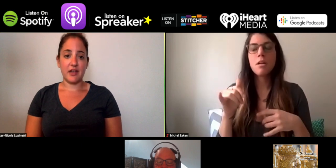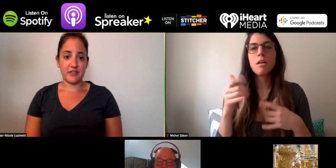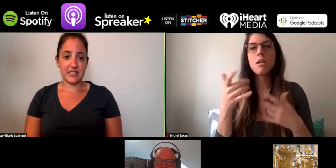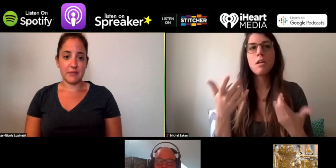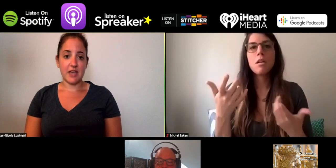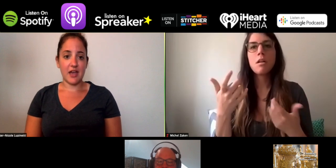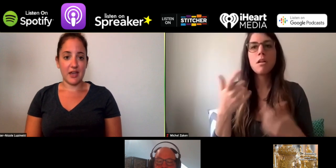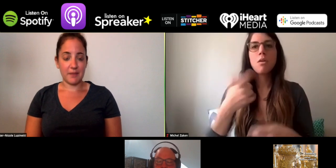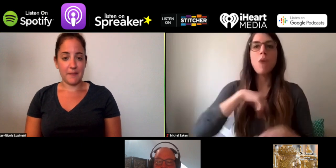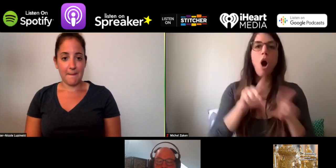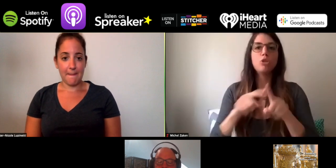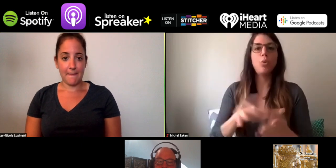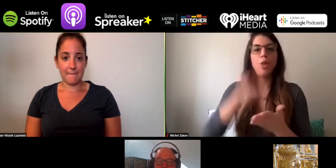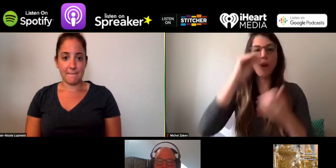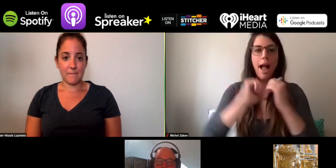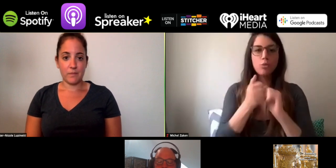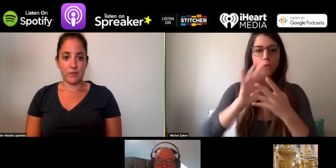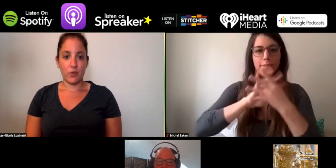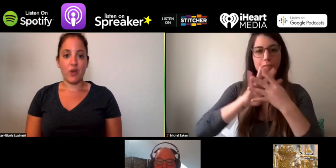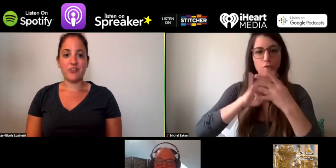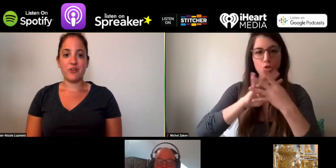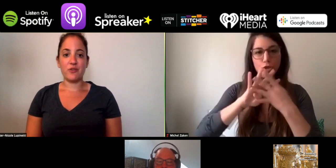But at the same time,